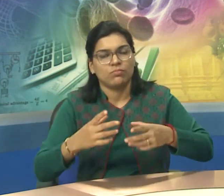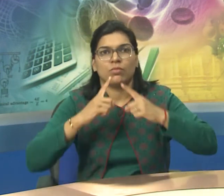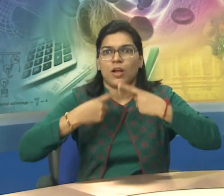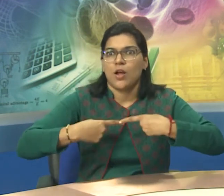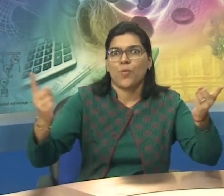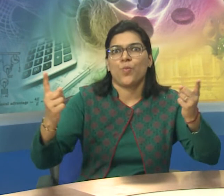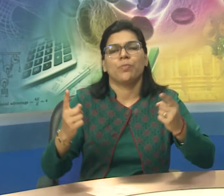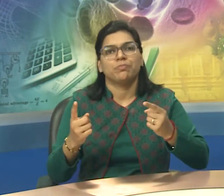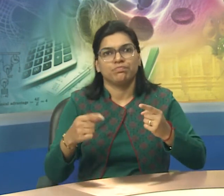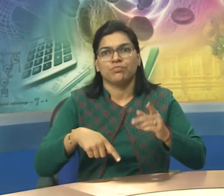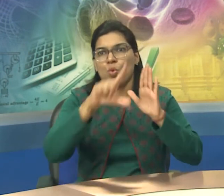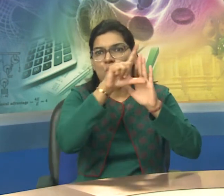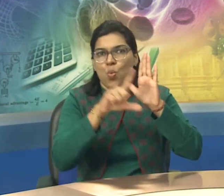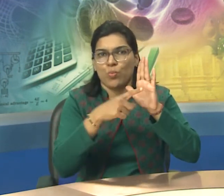made by the